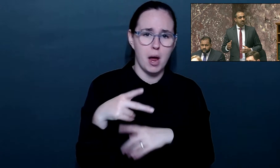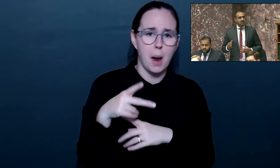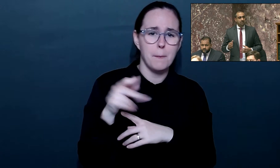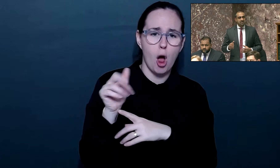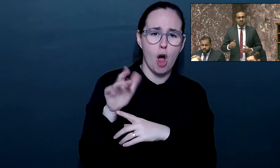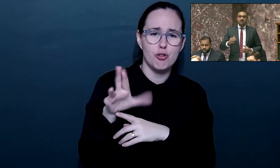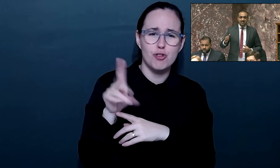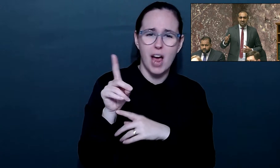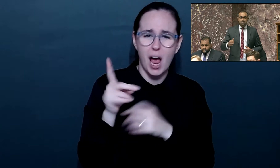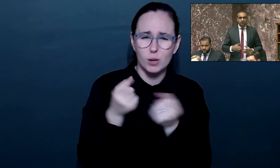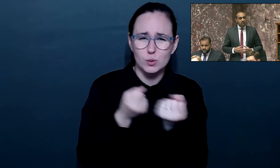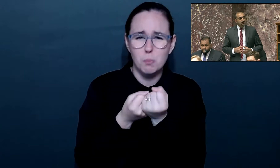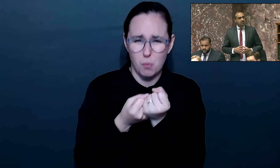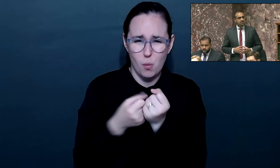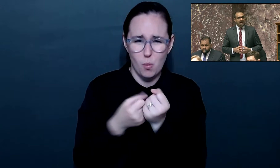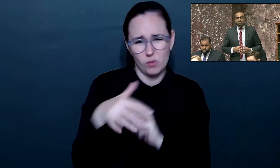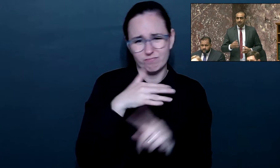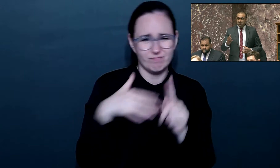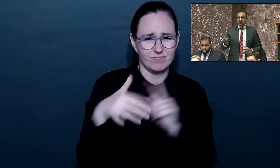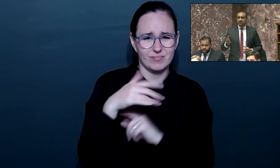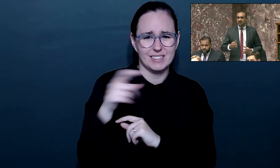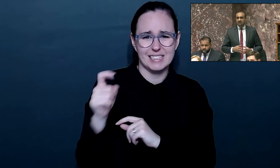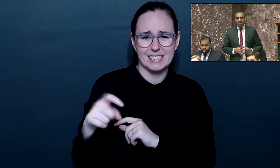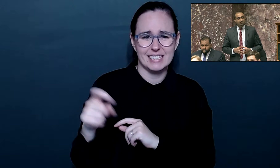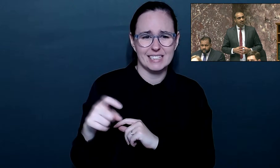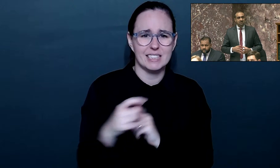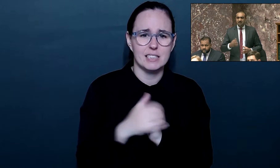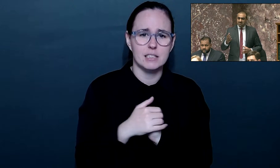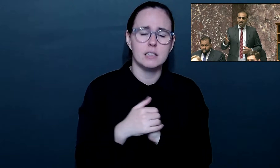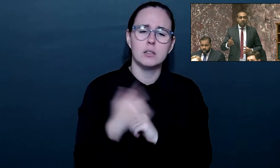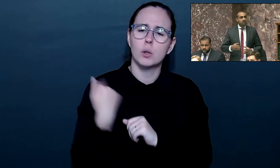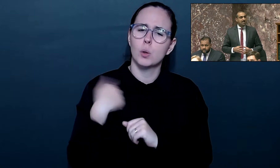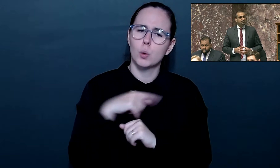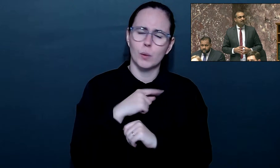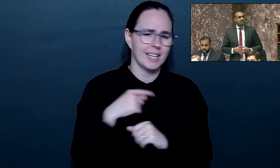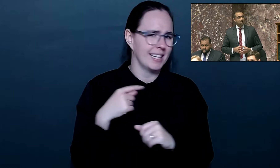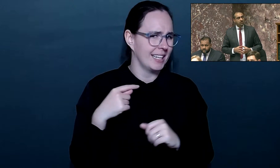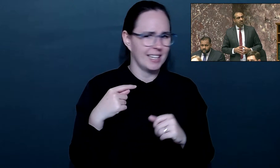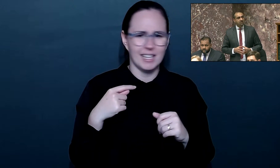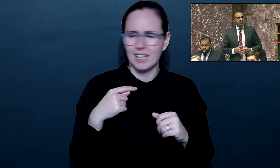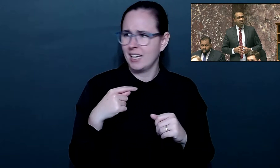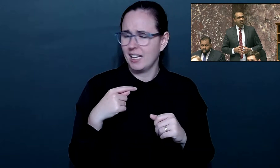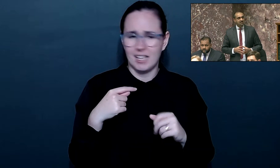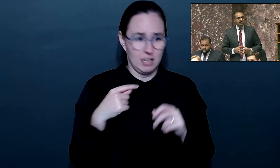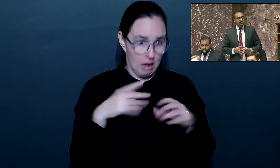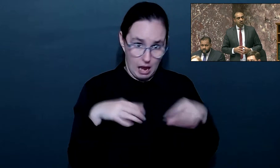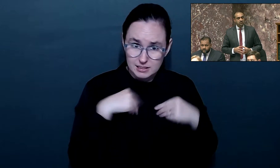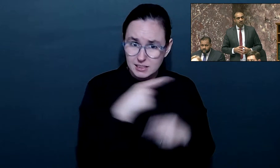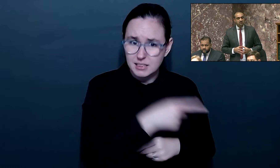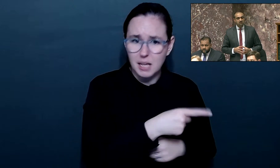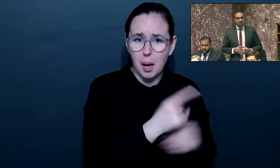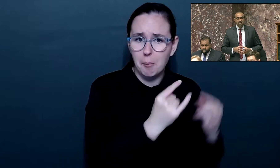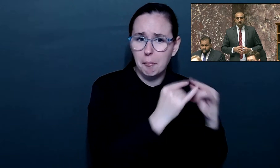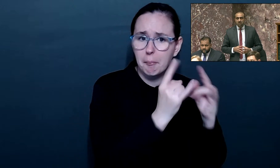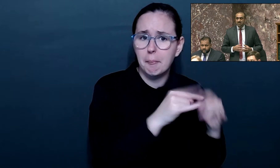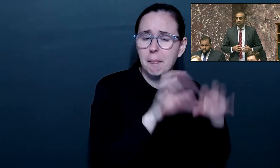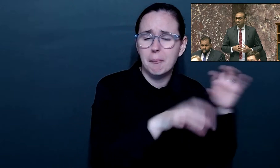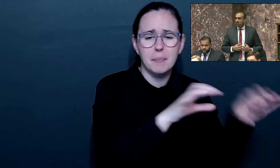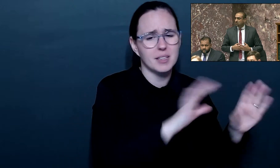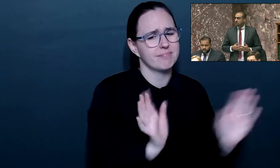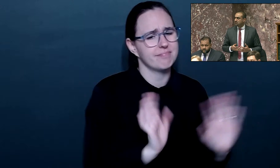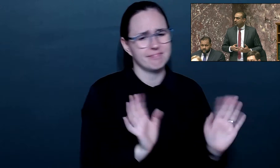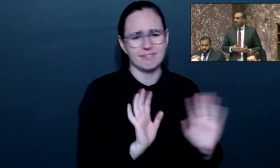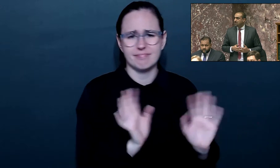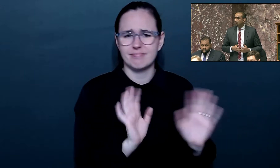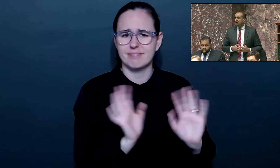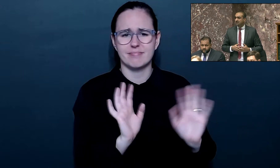pace, because it's not acceptable to have somebody living in an encampment. It's not acceptable to have someone living in a tent, Honourable Speaker. So again, my